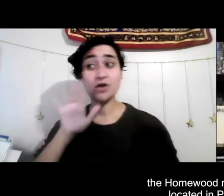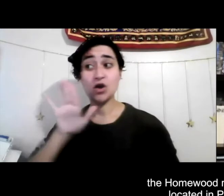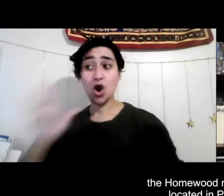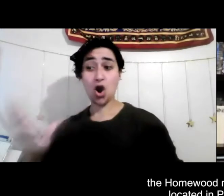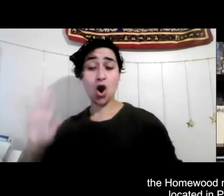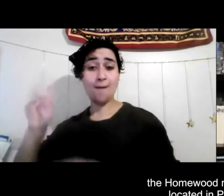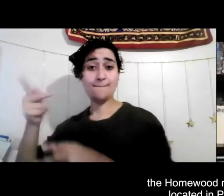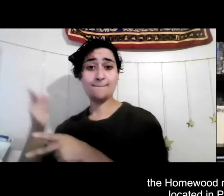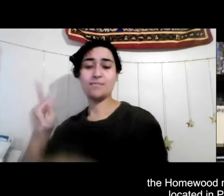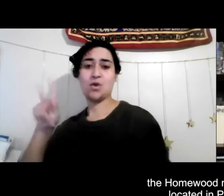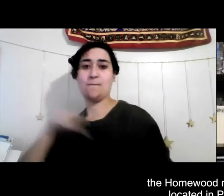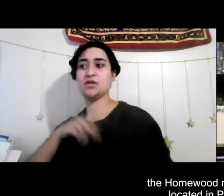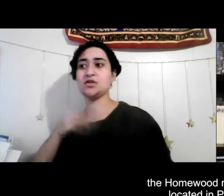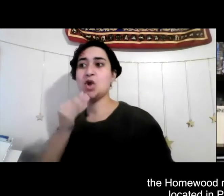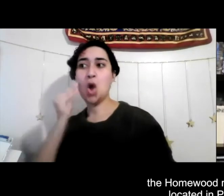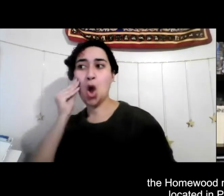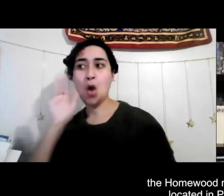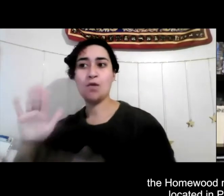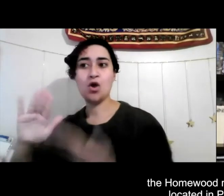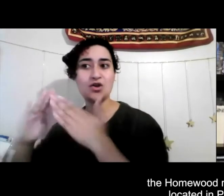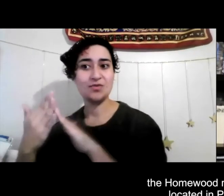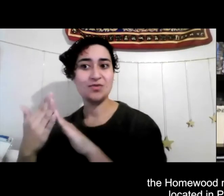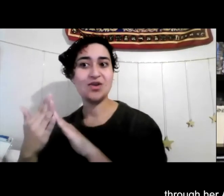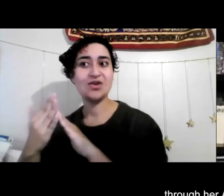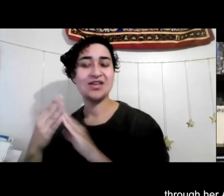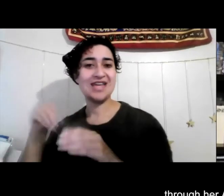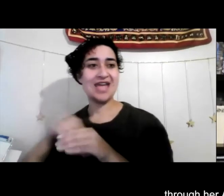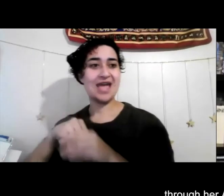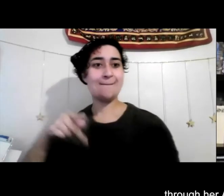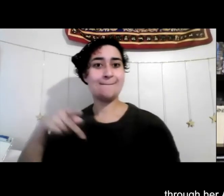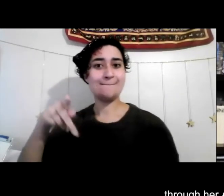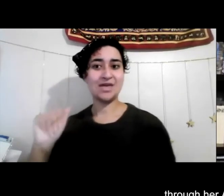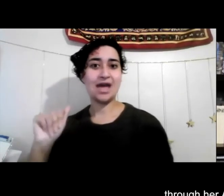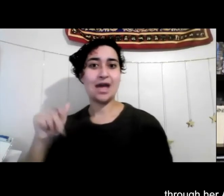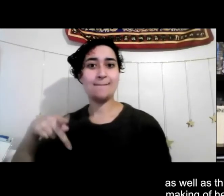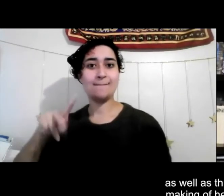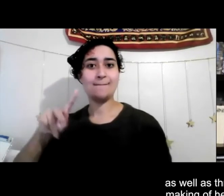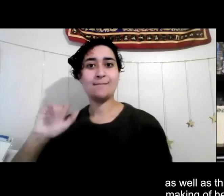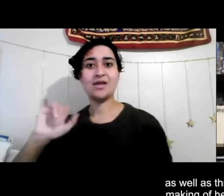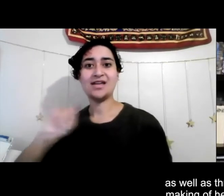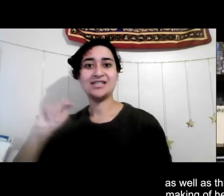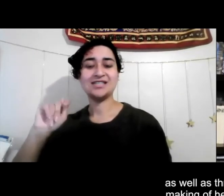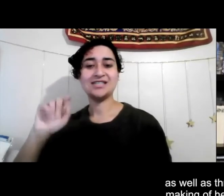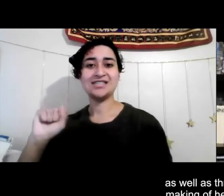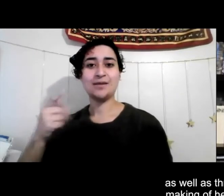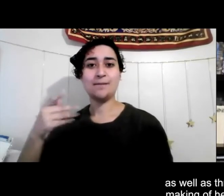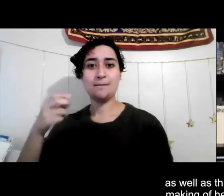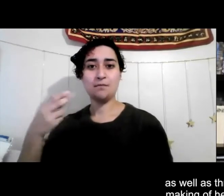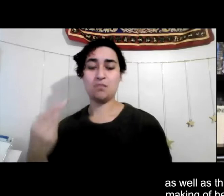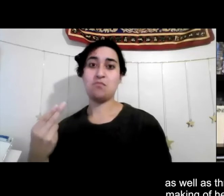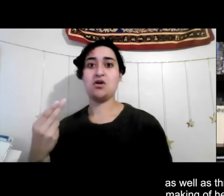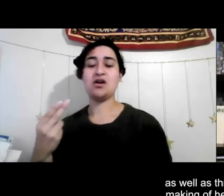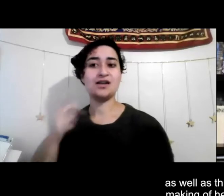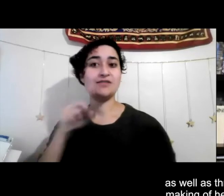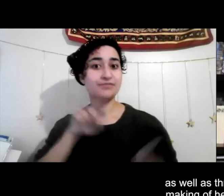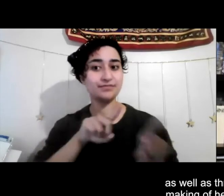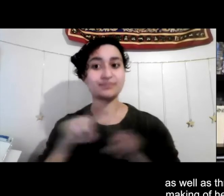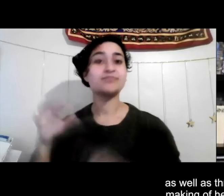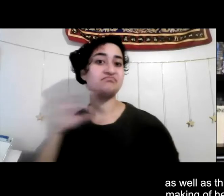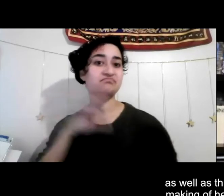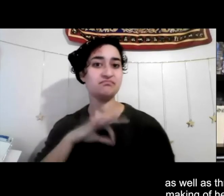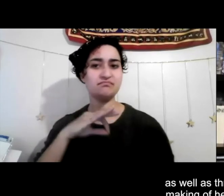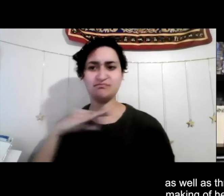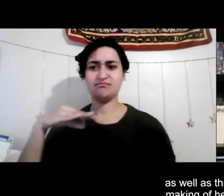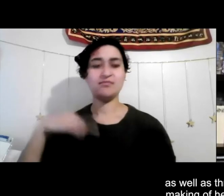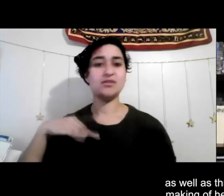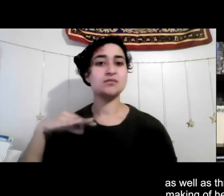the Homeward neighborhood located in Pittsburgh, through her art house, as well as through the making